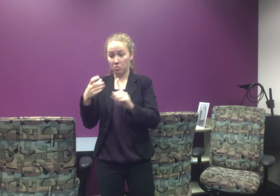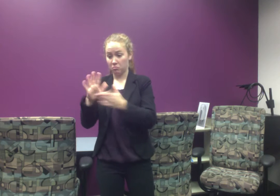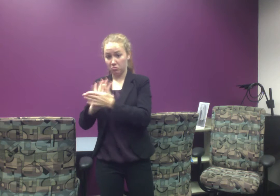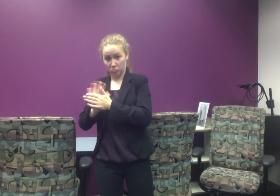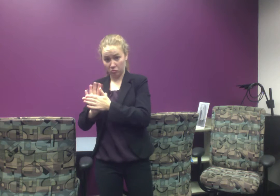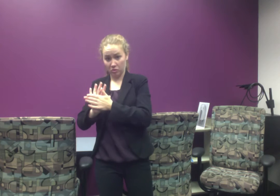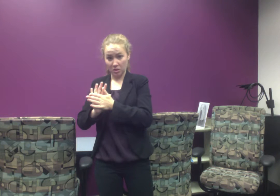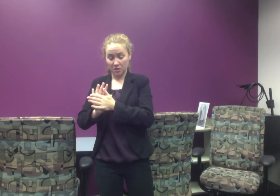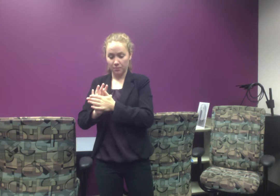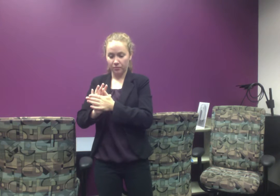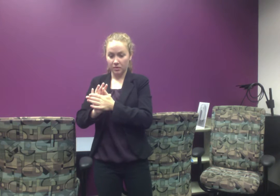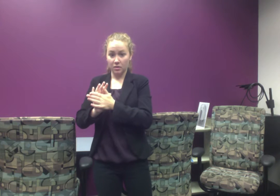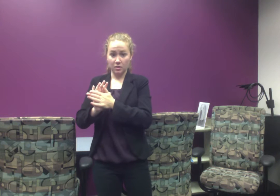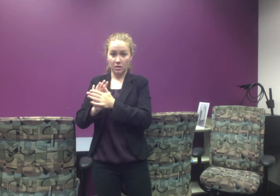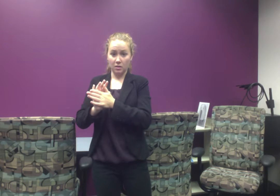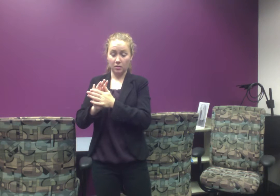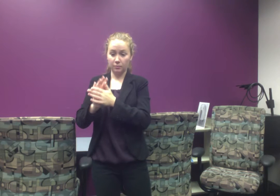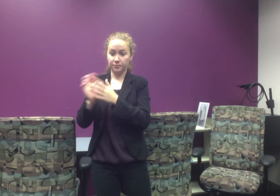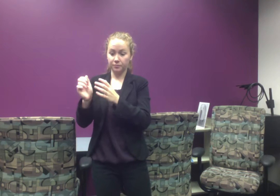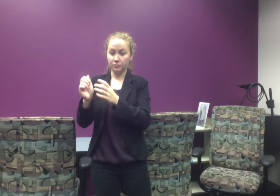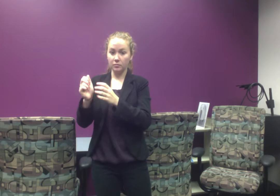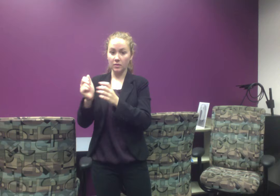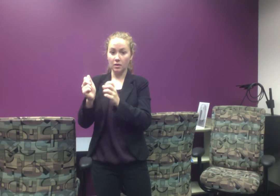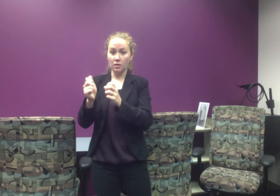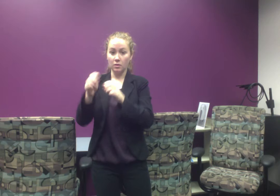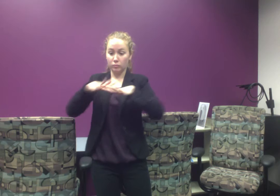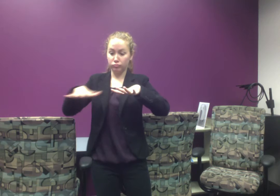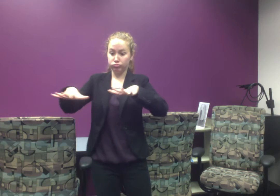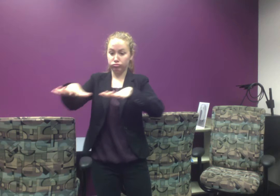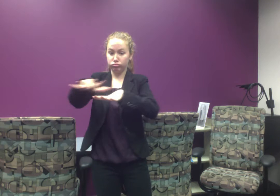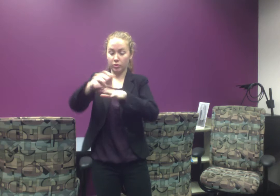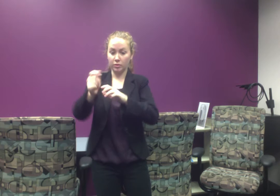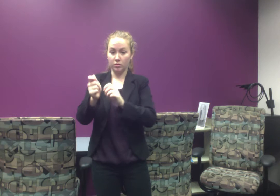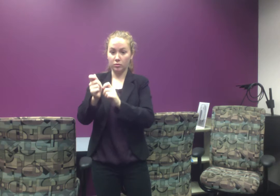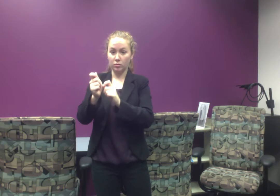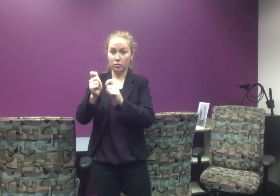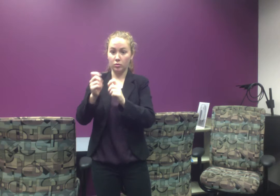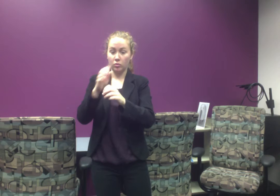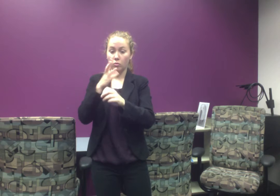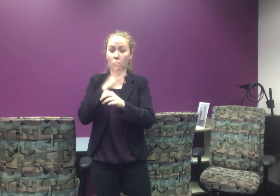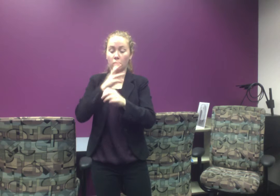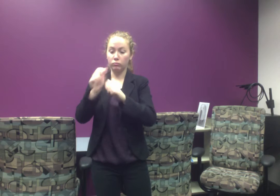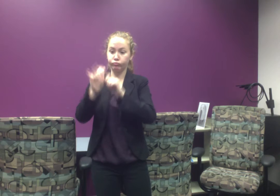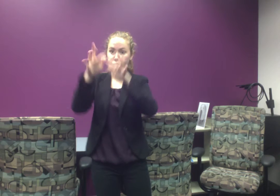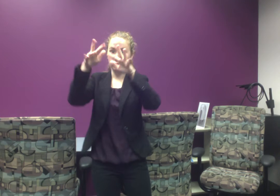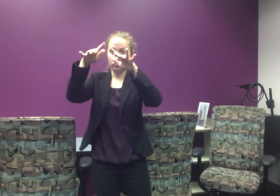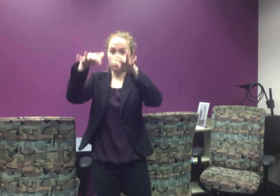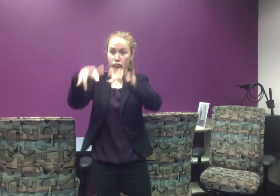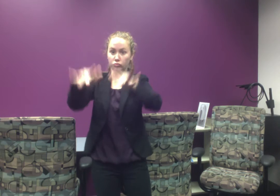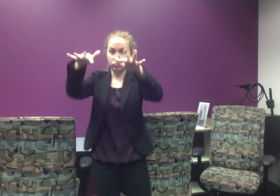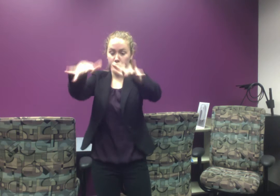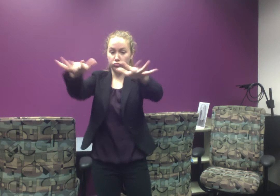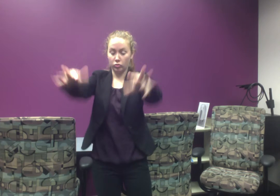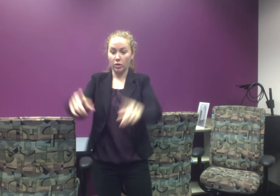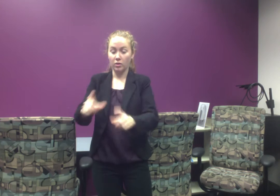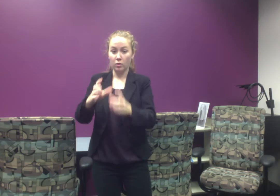and it was like a big bucket of water being poured on them with each drop. Okay? Think about that. How